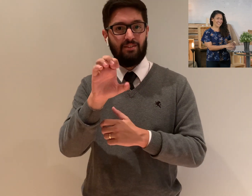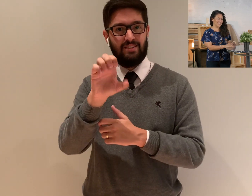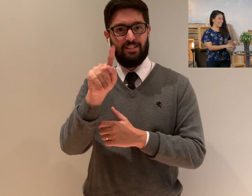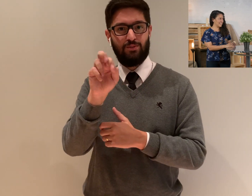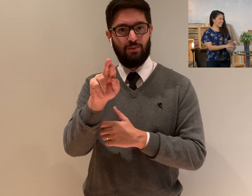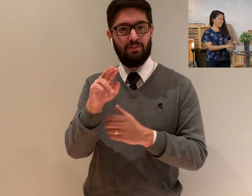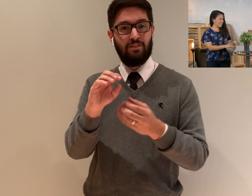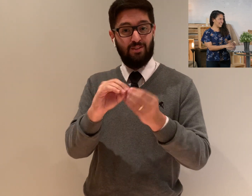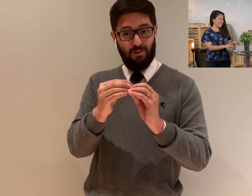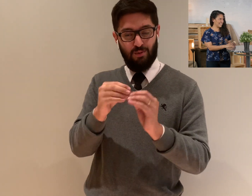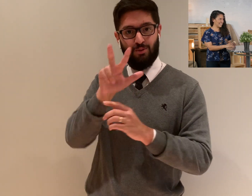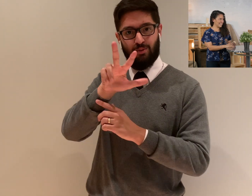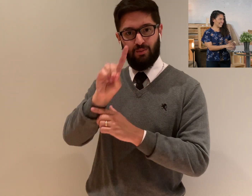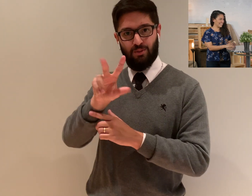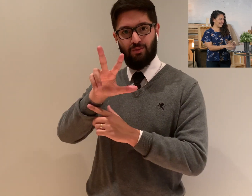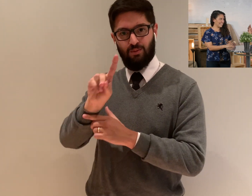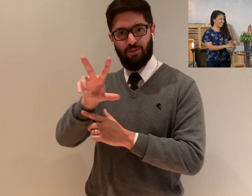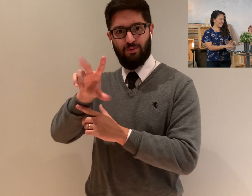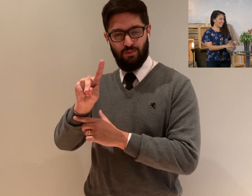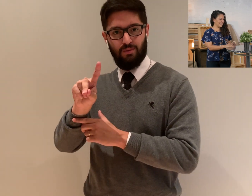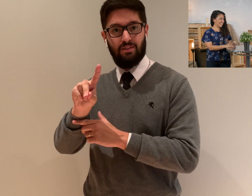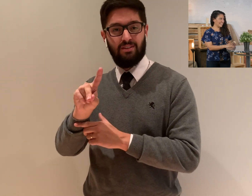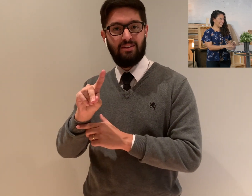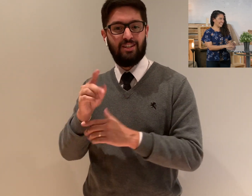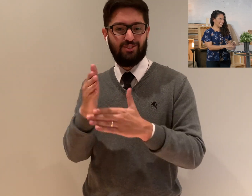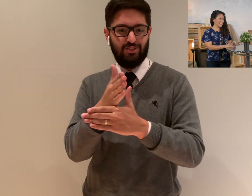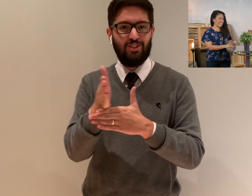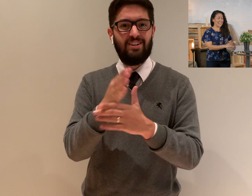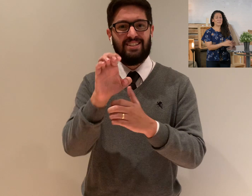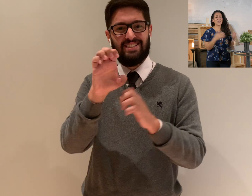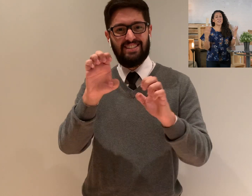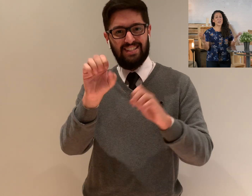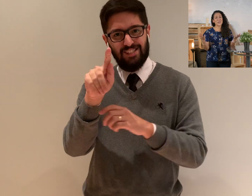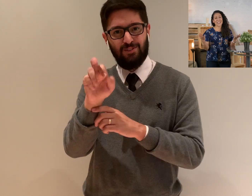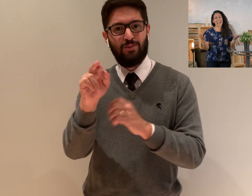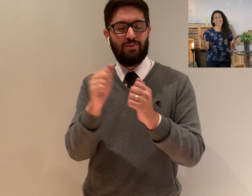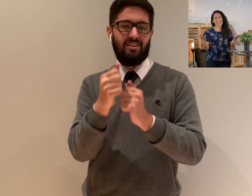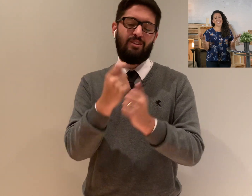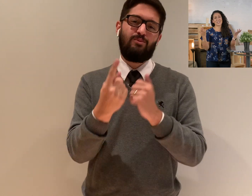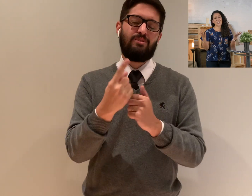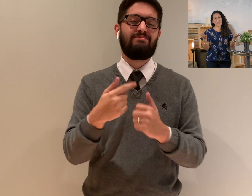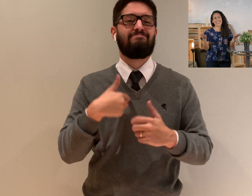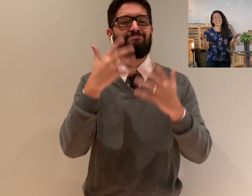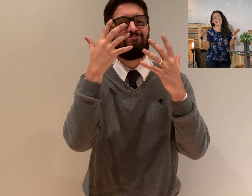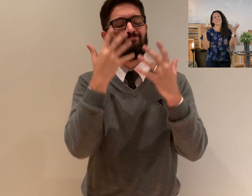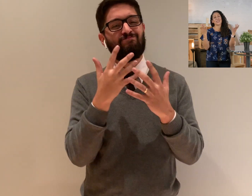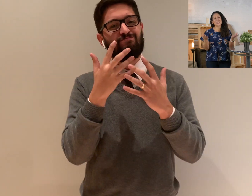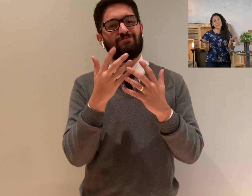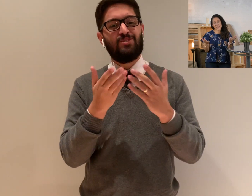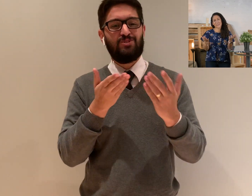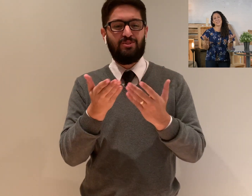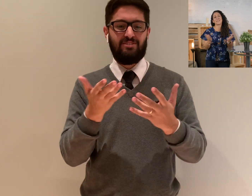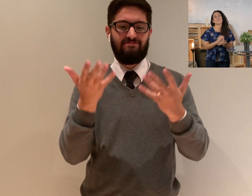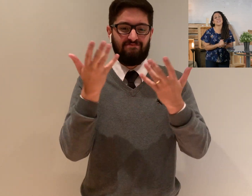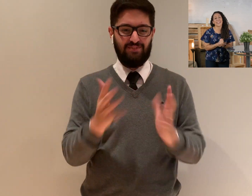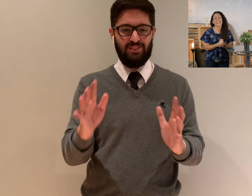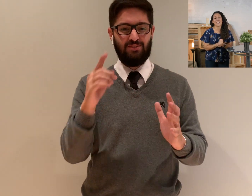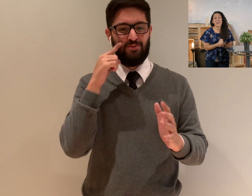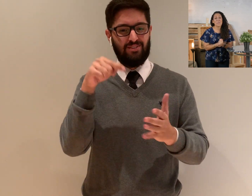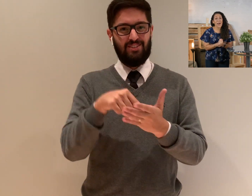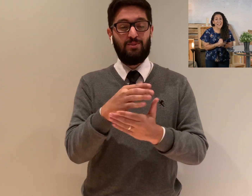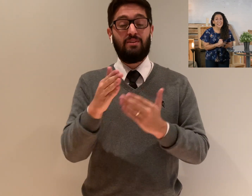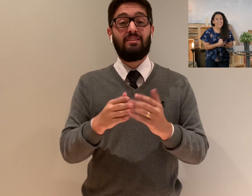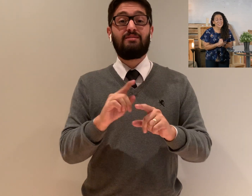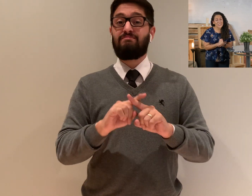to 313131 and let's share Easter with everyone. I'm so sad that service has concluded for this